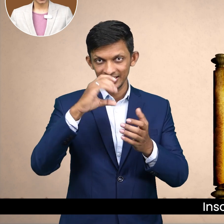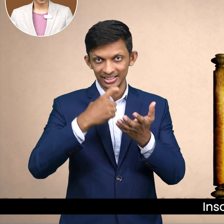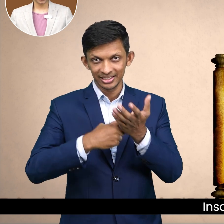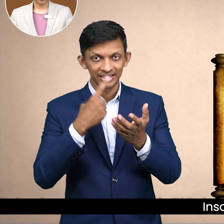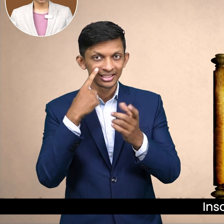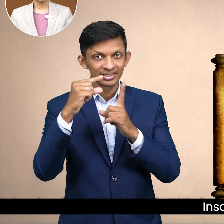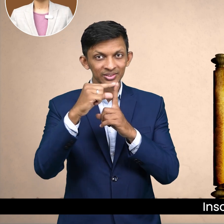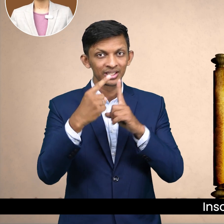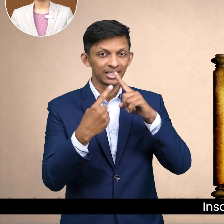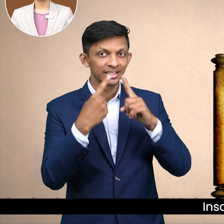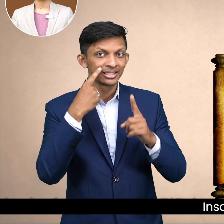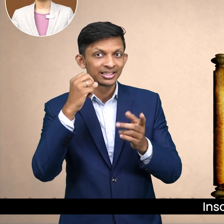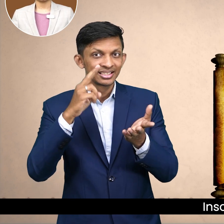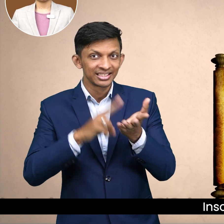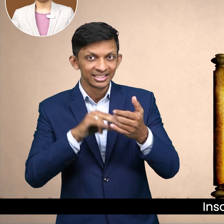Inscriptions.